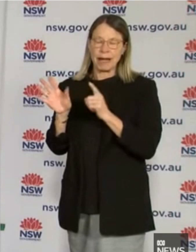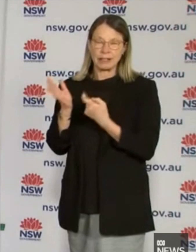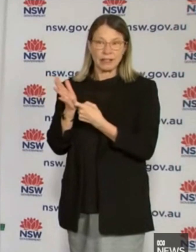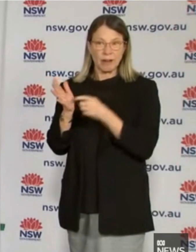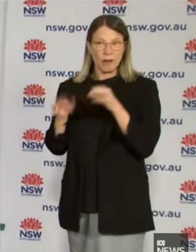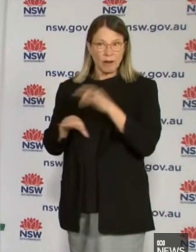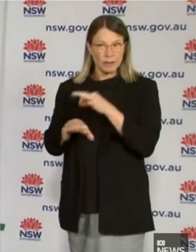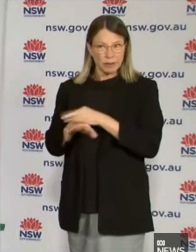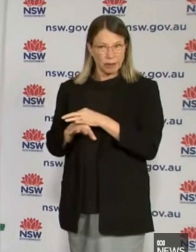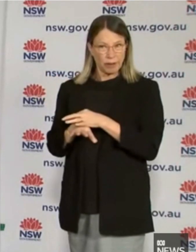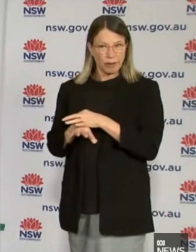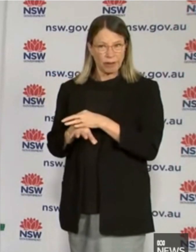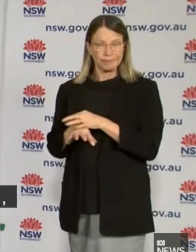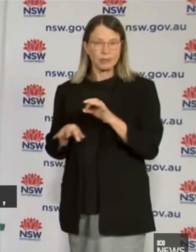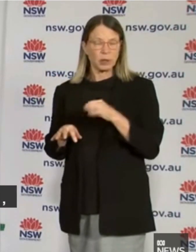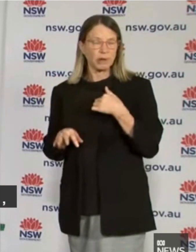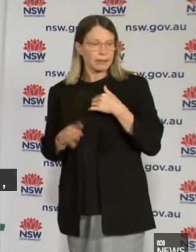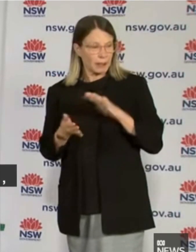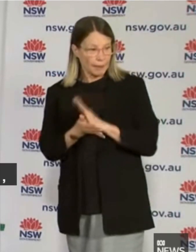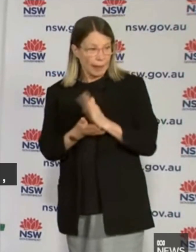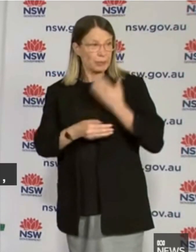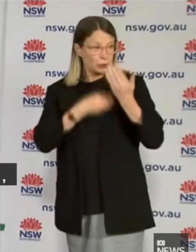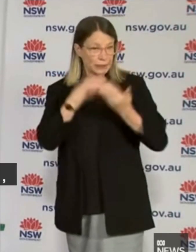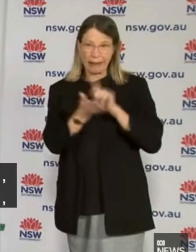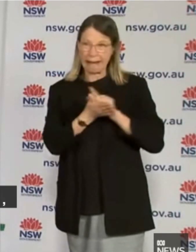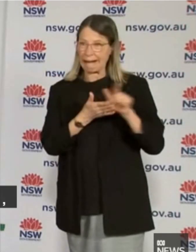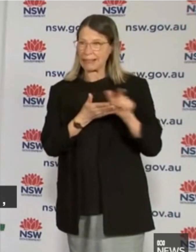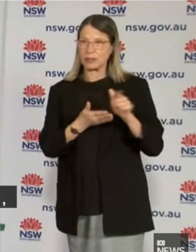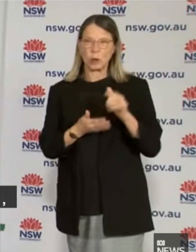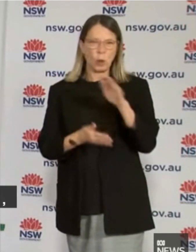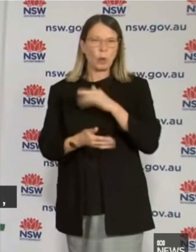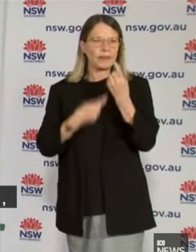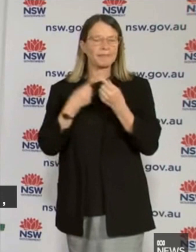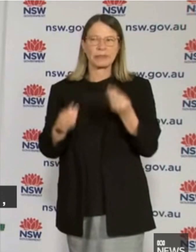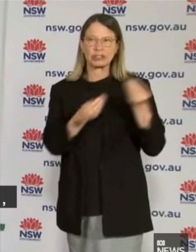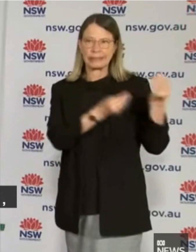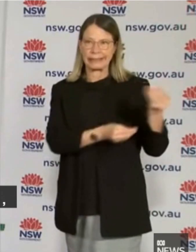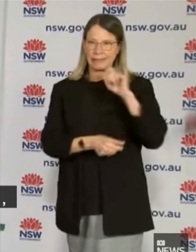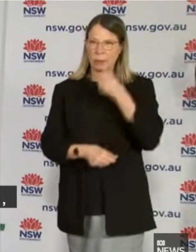exactly the timeframes and exactly the details, but as I said, very happy to provide it to you after.